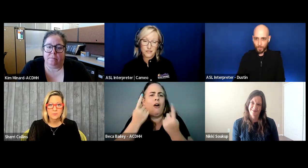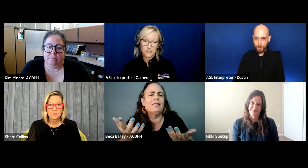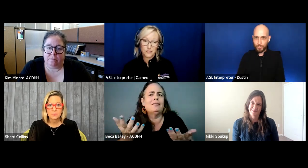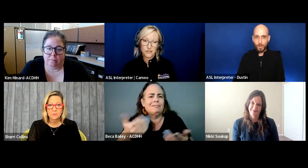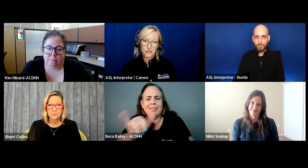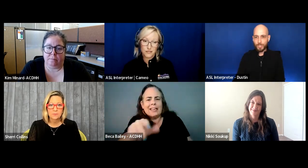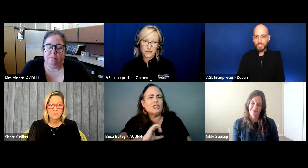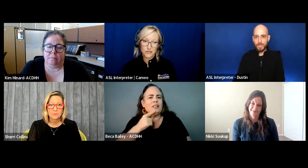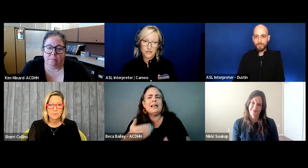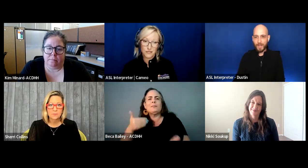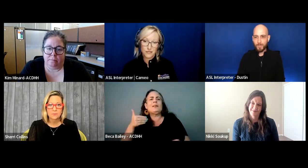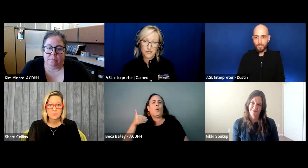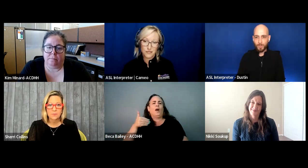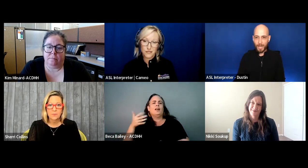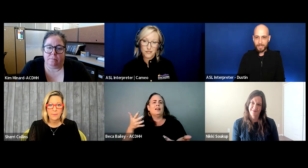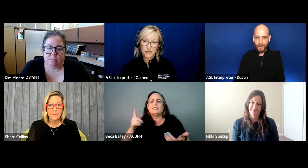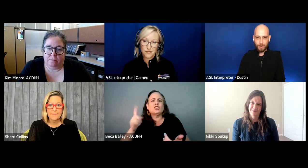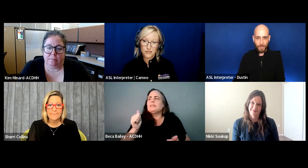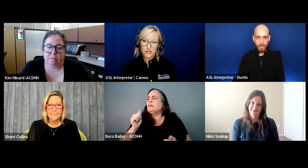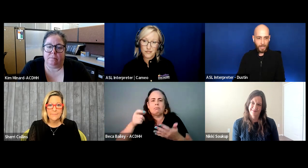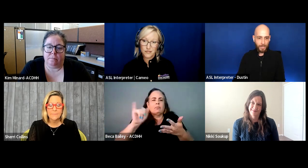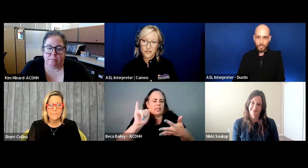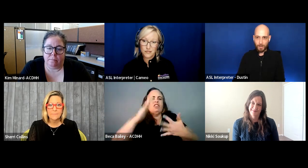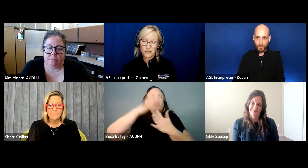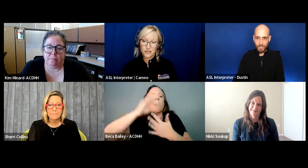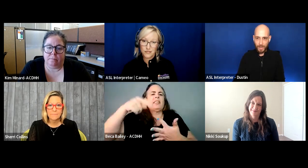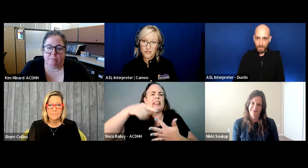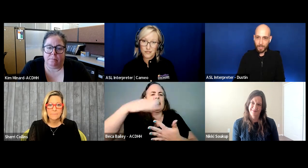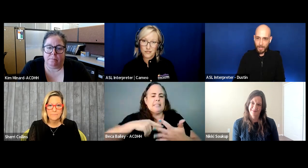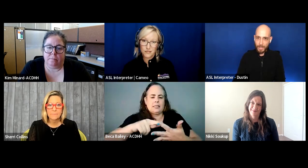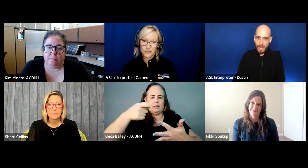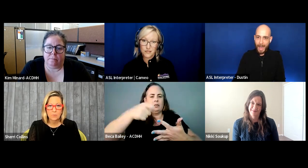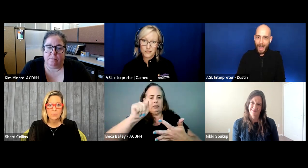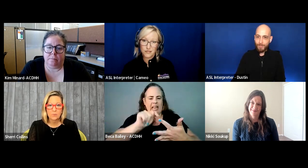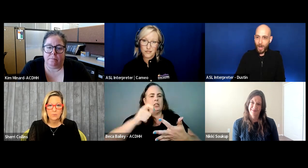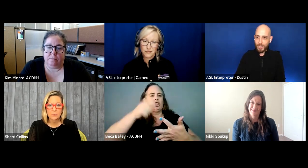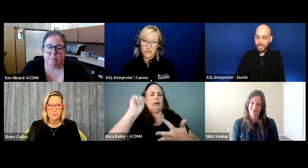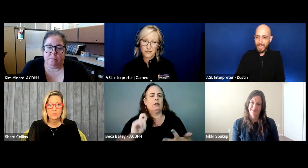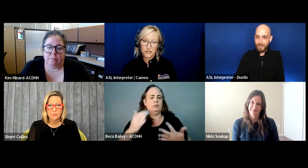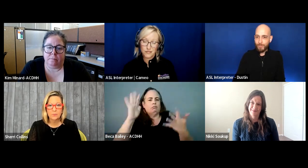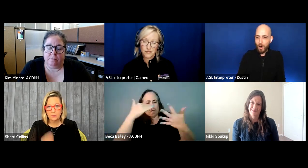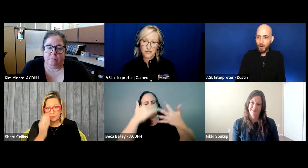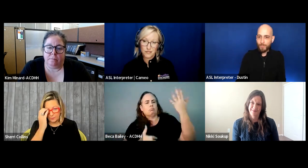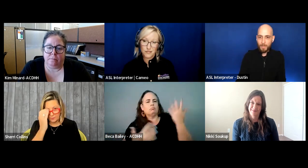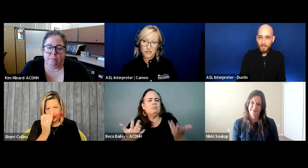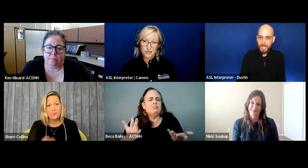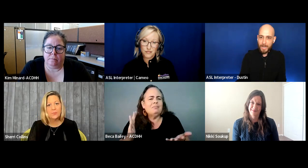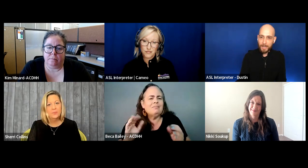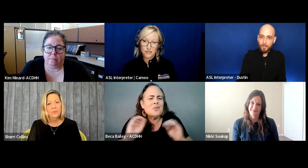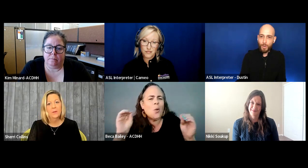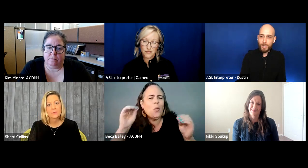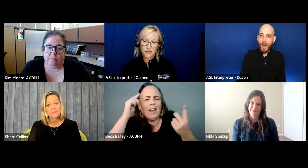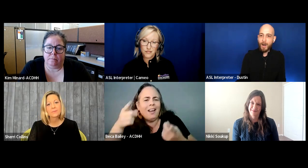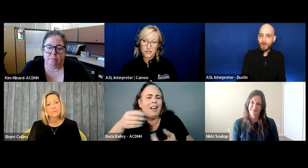be equitable. Don't just think of deaf people as an afterthought, like Sherry was saying. Have us involved from